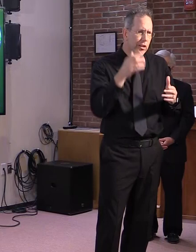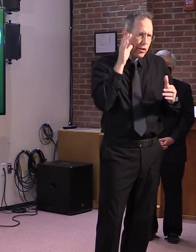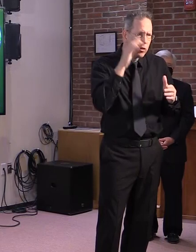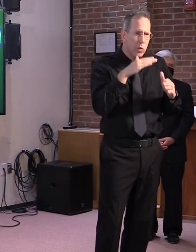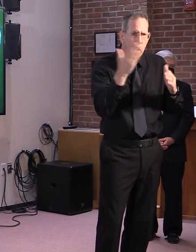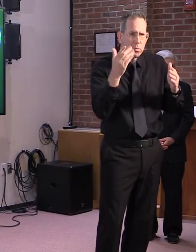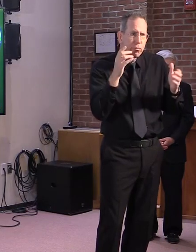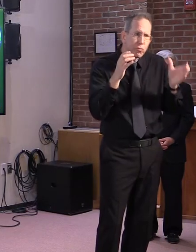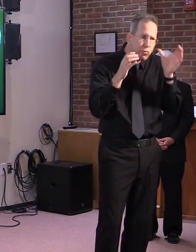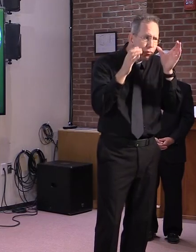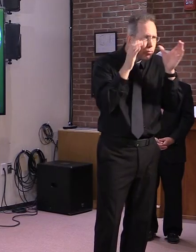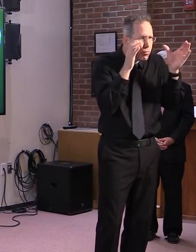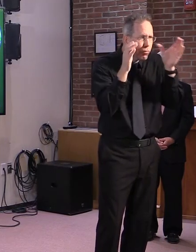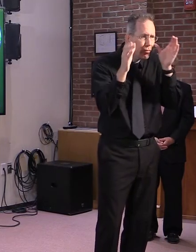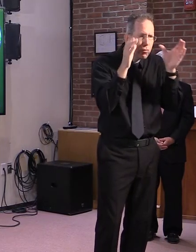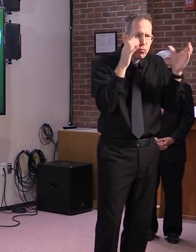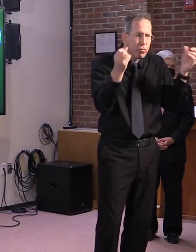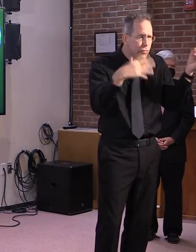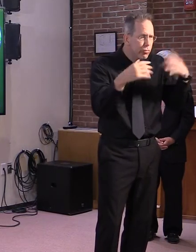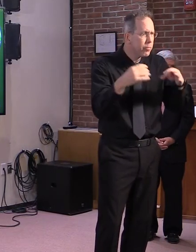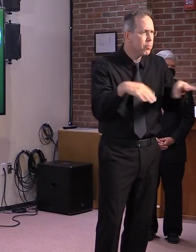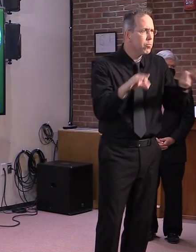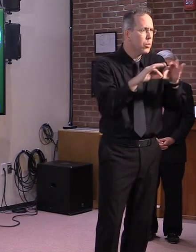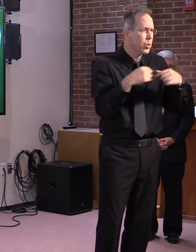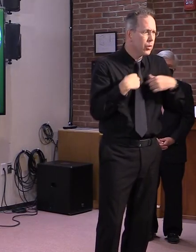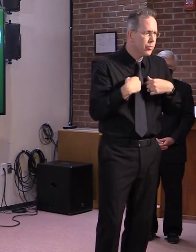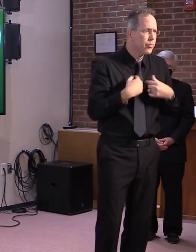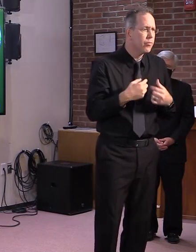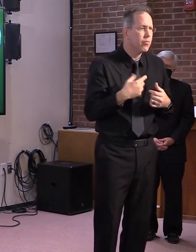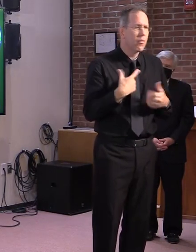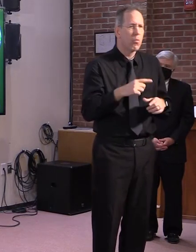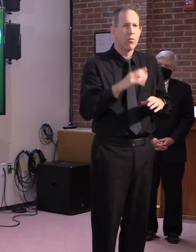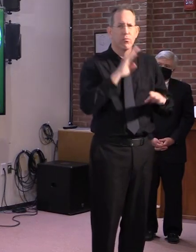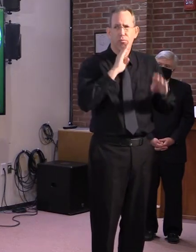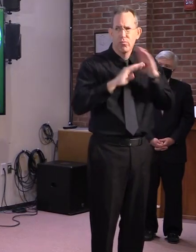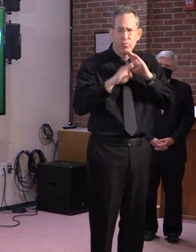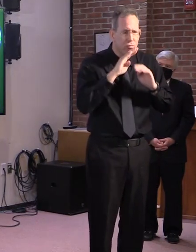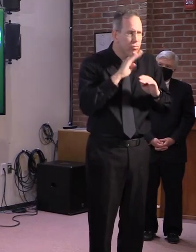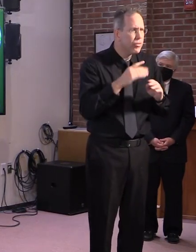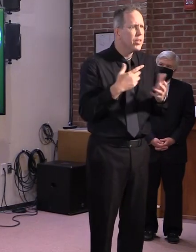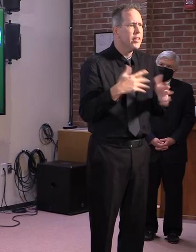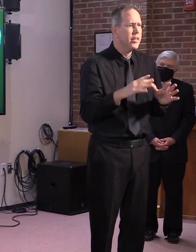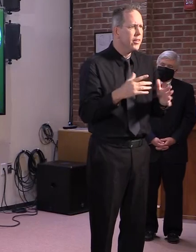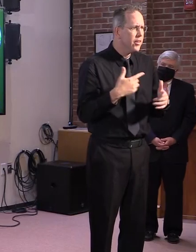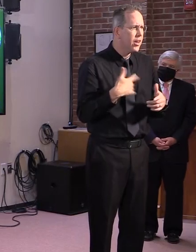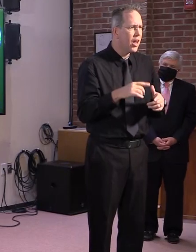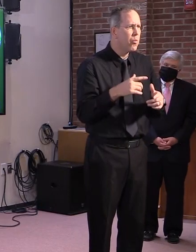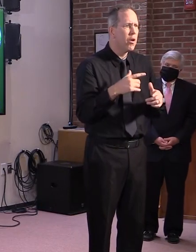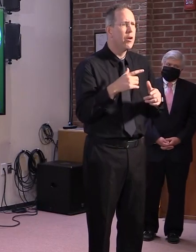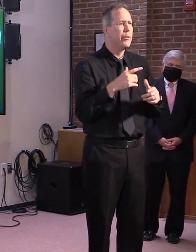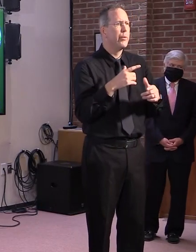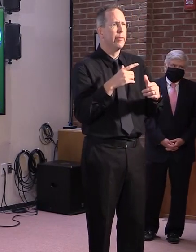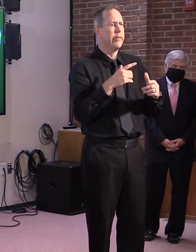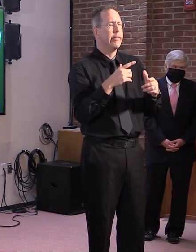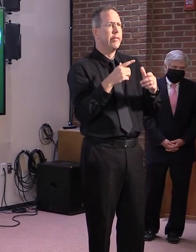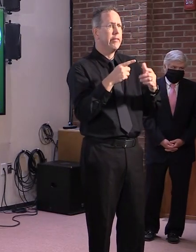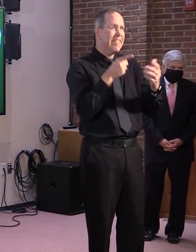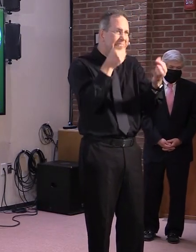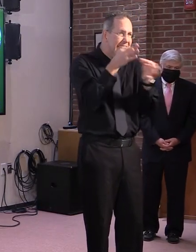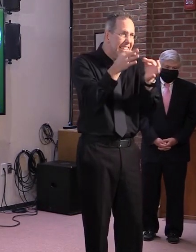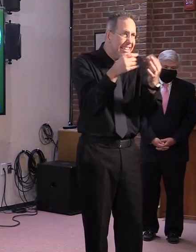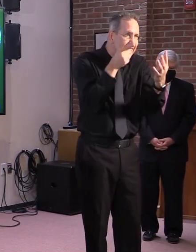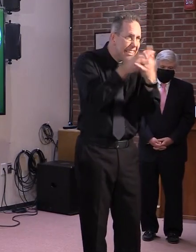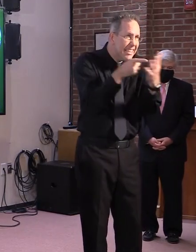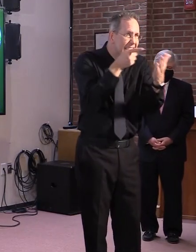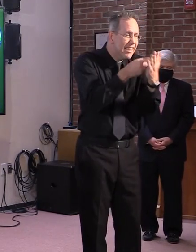challenge and part of the frustration many have, is they just don't feel as though they've been heard. So we need to listen and we need to at